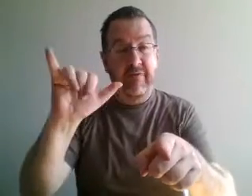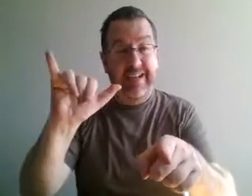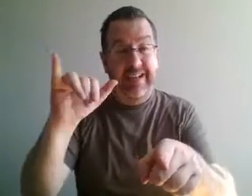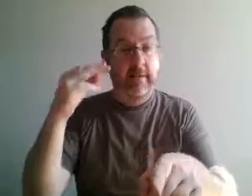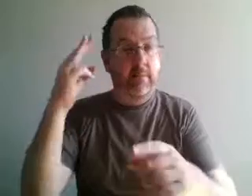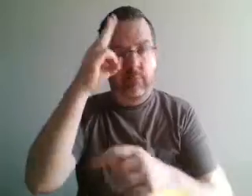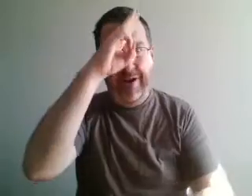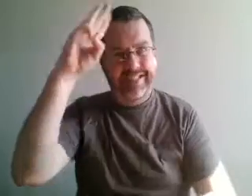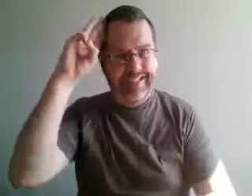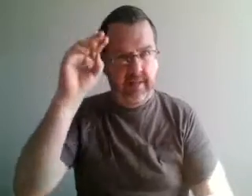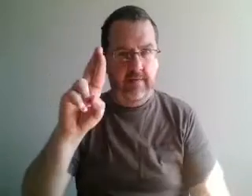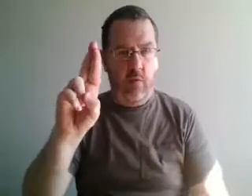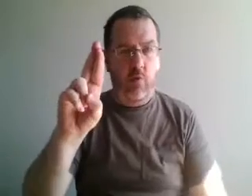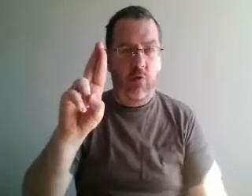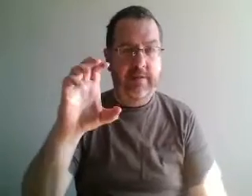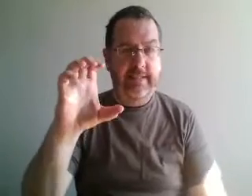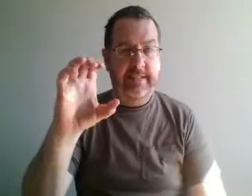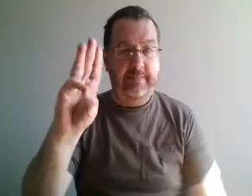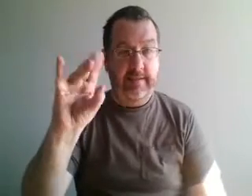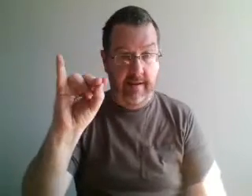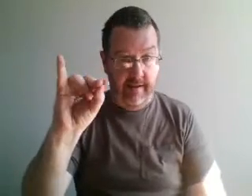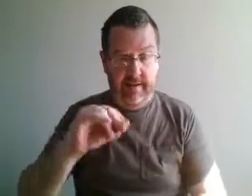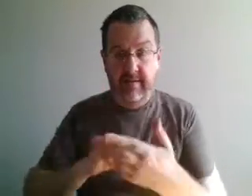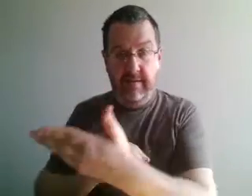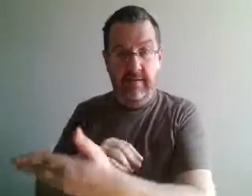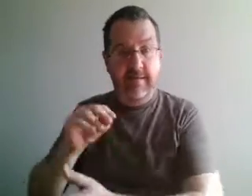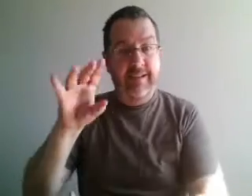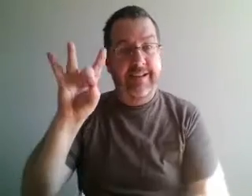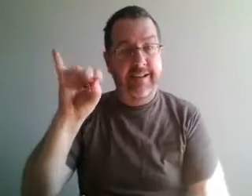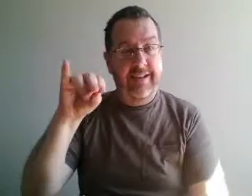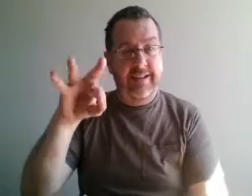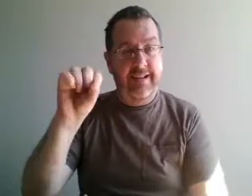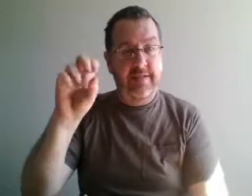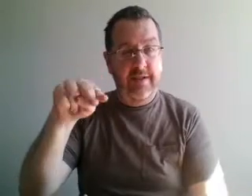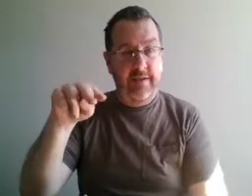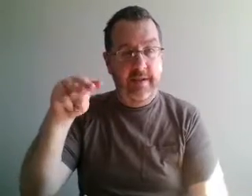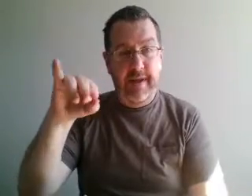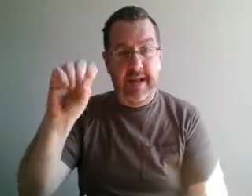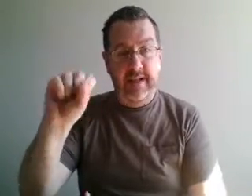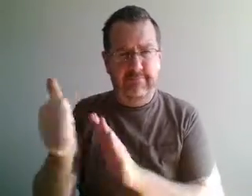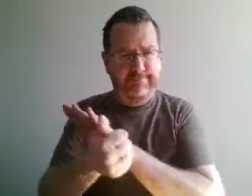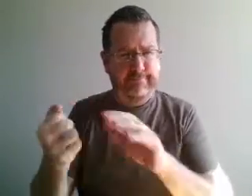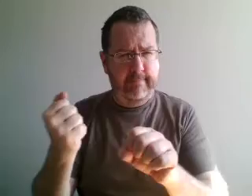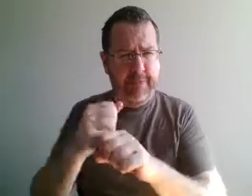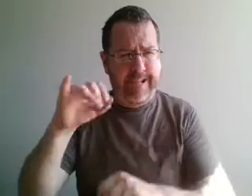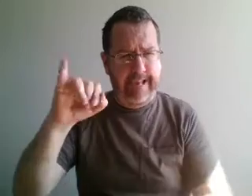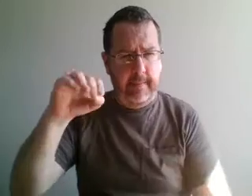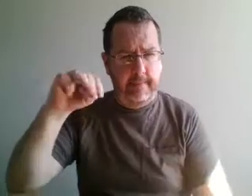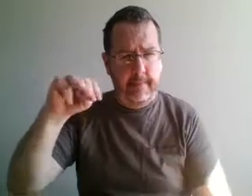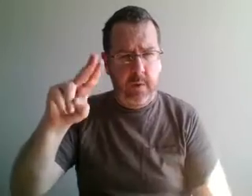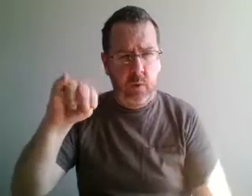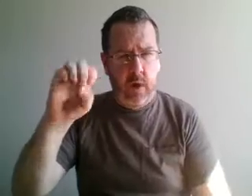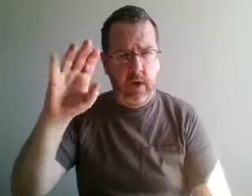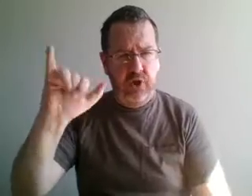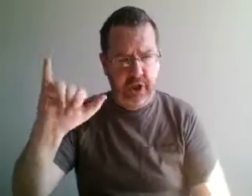of Ireland. And we're also joined by Kingston Mills, who's a Professor of Experimental Immunology at Trinity College in Dublin. Kingston, a very good morning to you, and thank